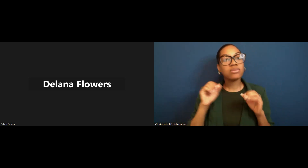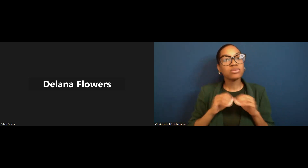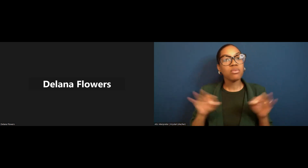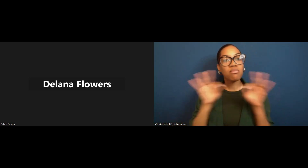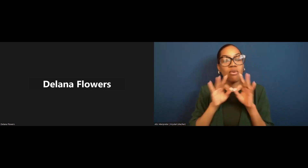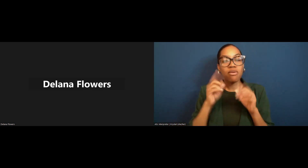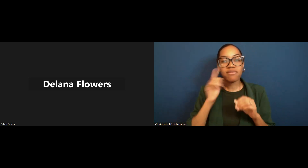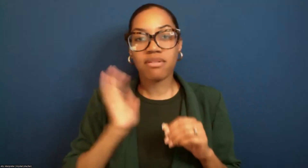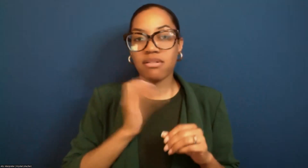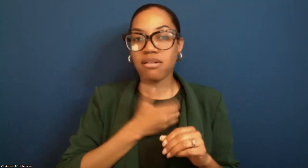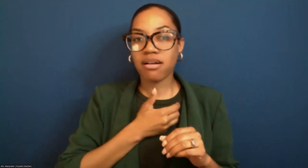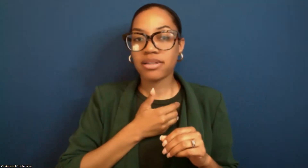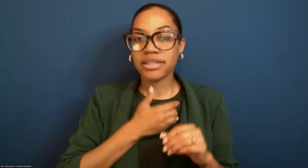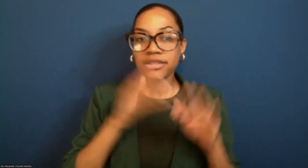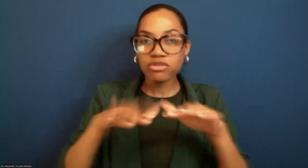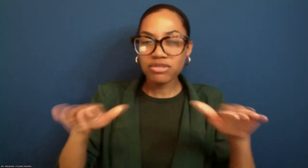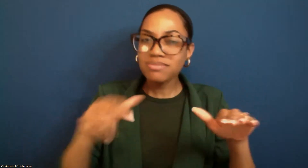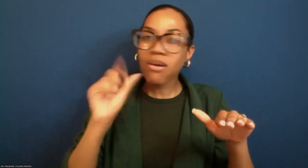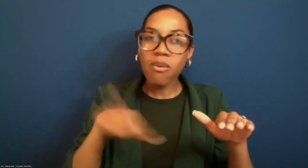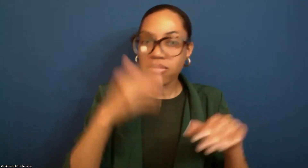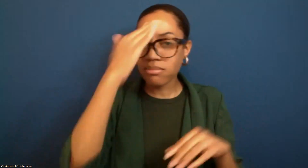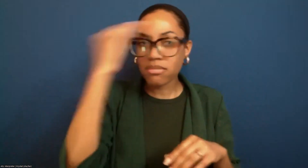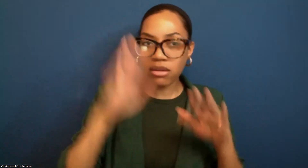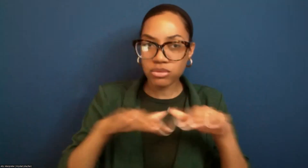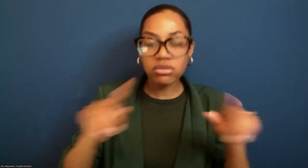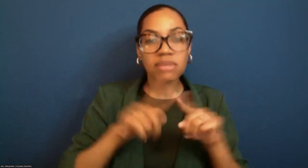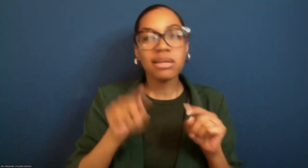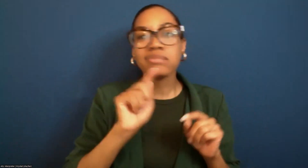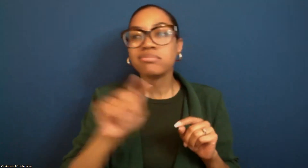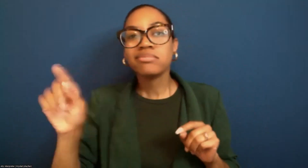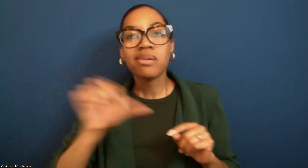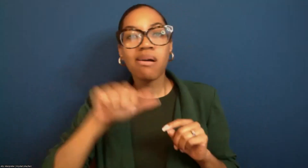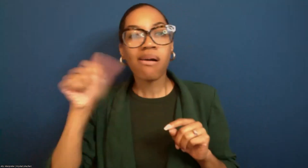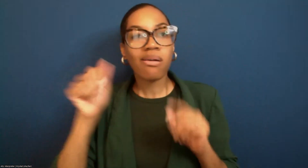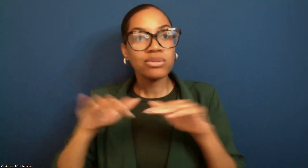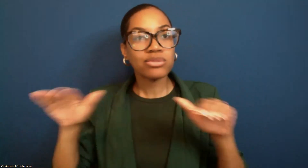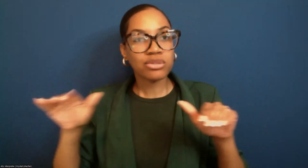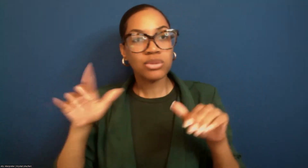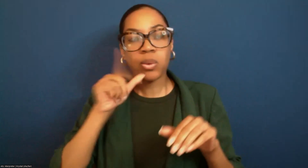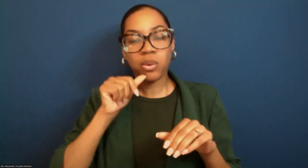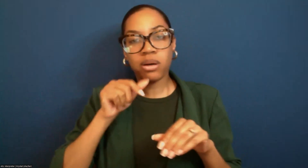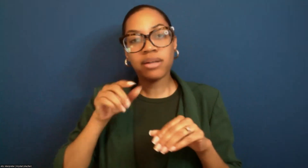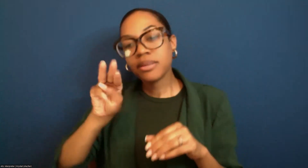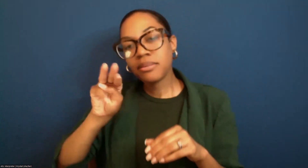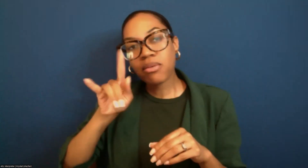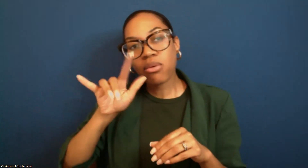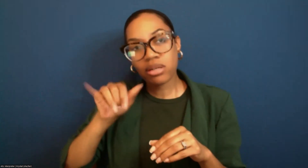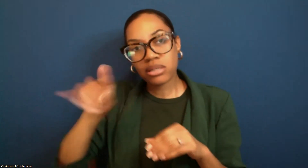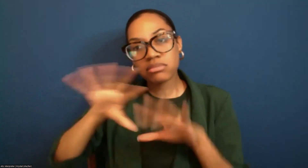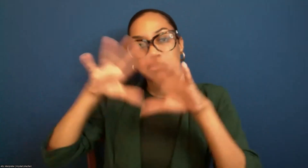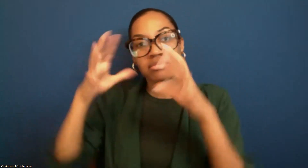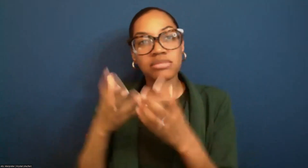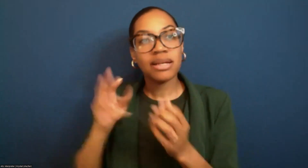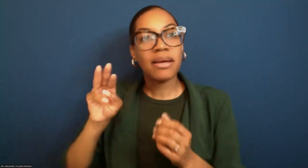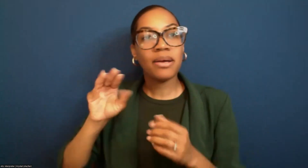healthy development of other children who make up the global majority as well. So when children have a positive